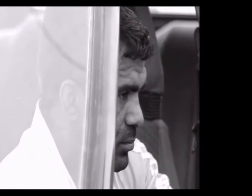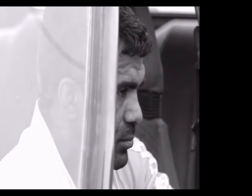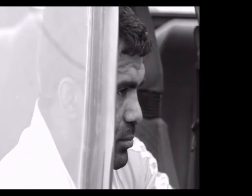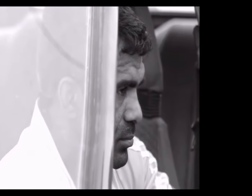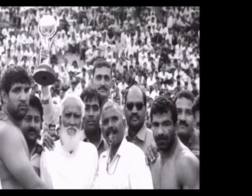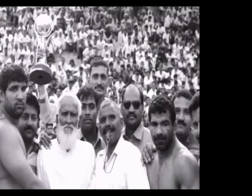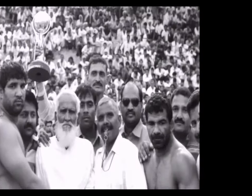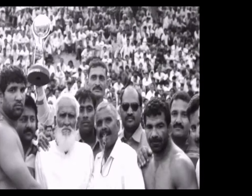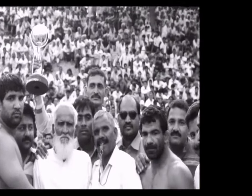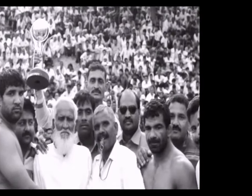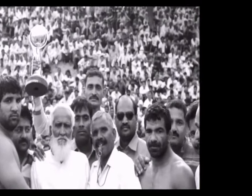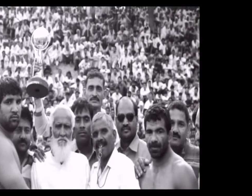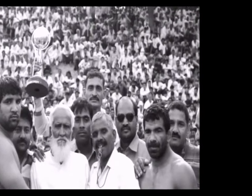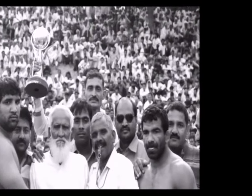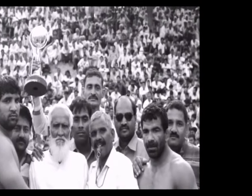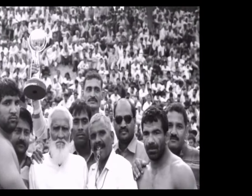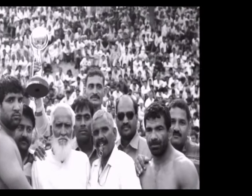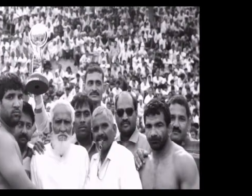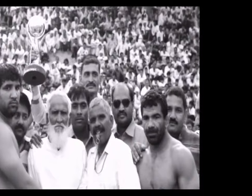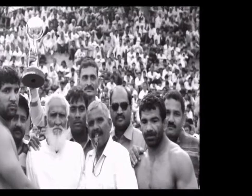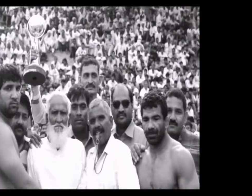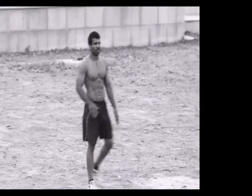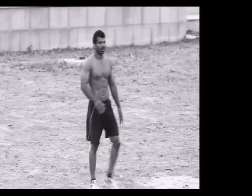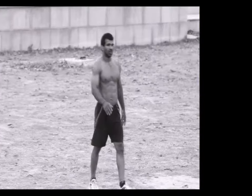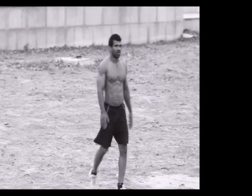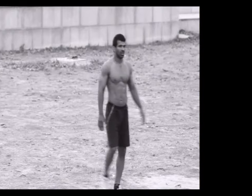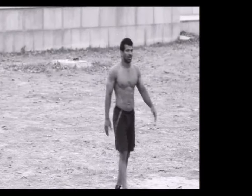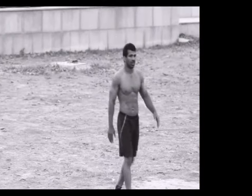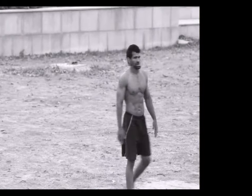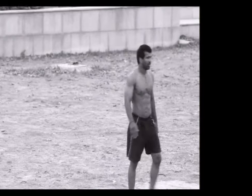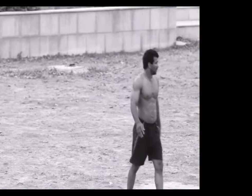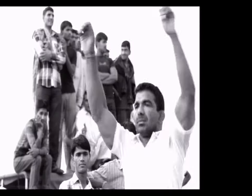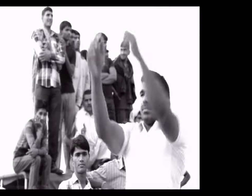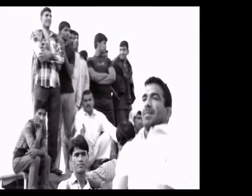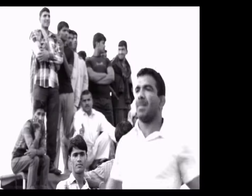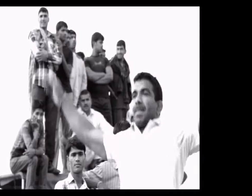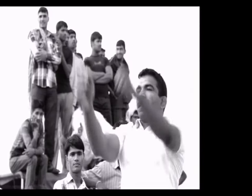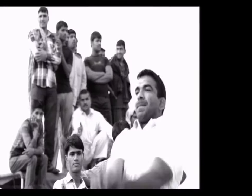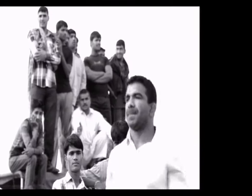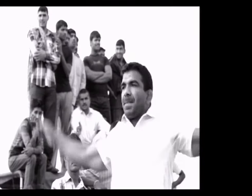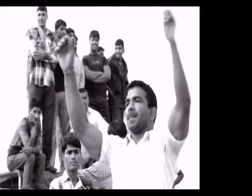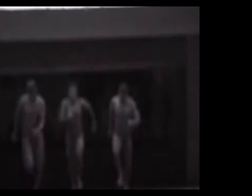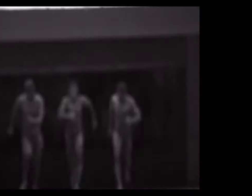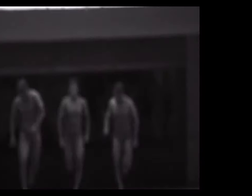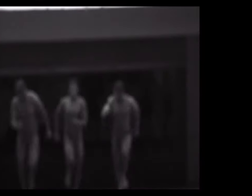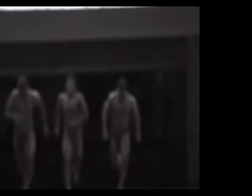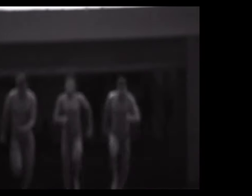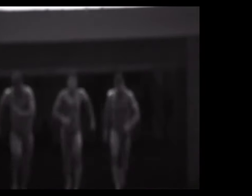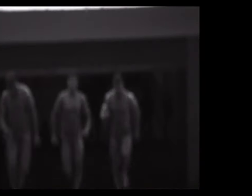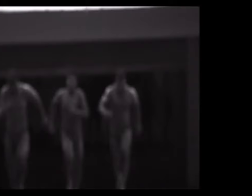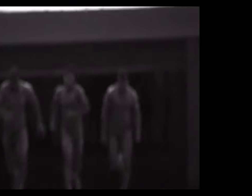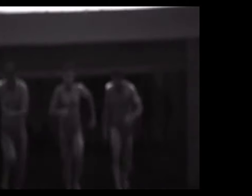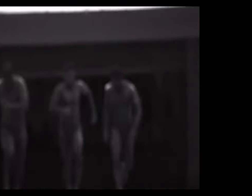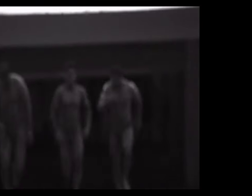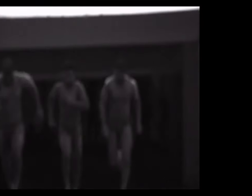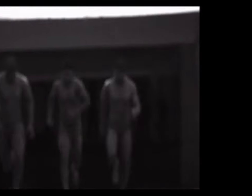you. The fight is out there. In the deeper recesses, the outer spaces. The fight is in